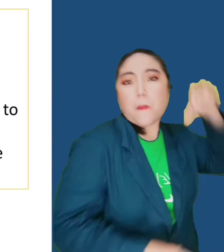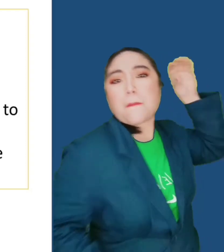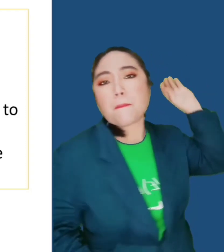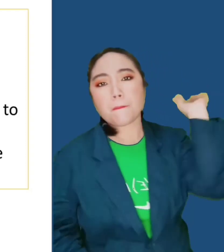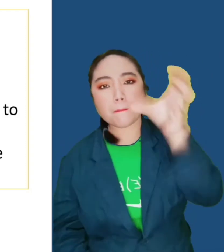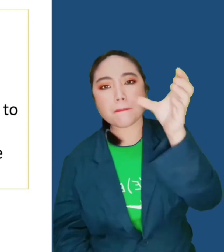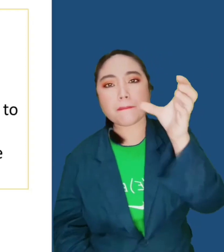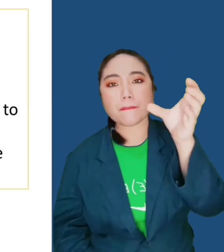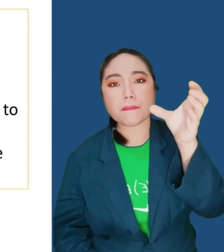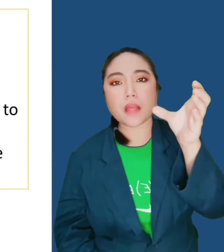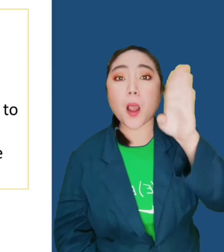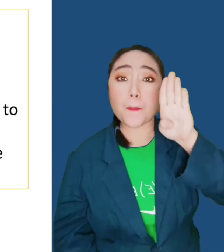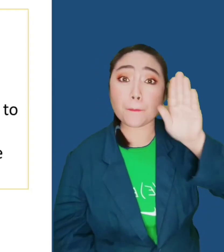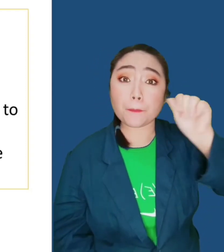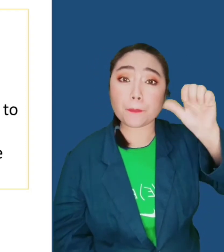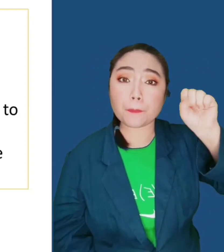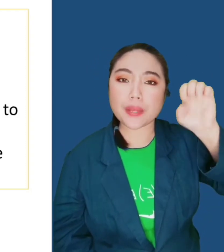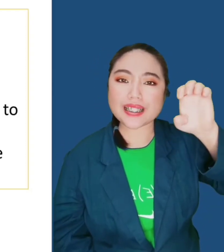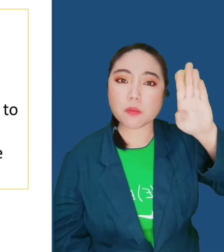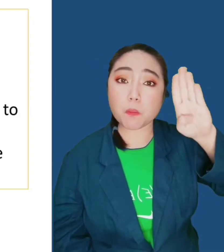And the second is a baseball.